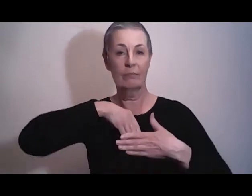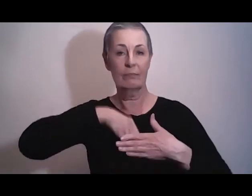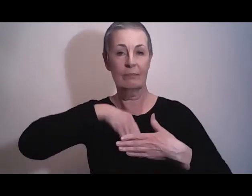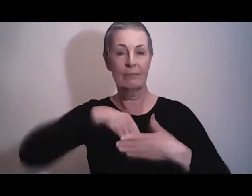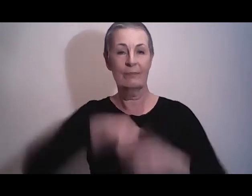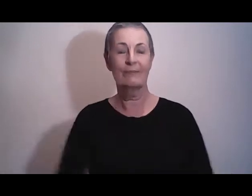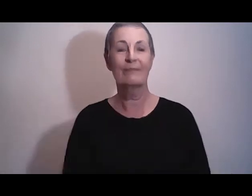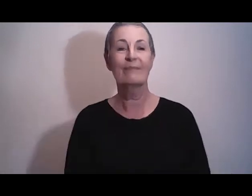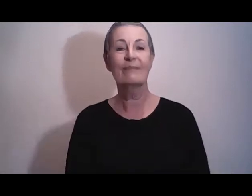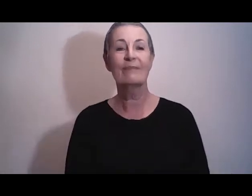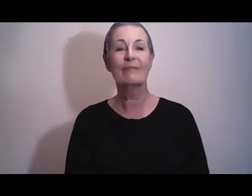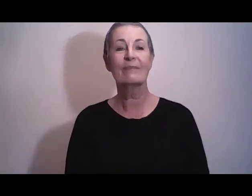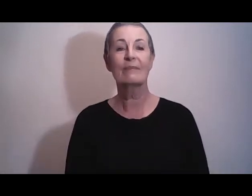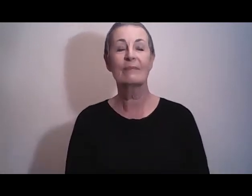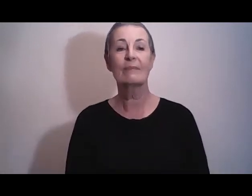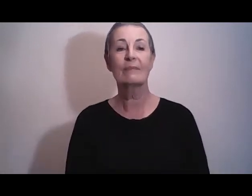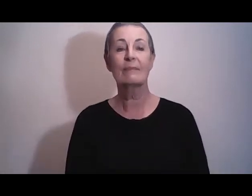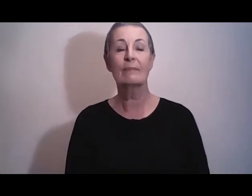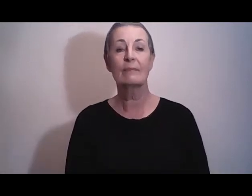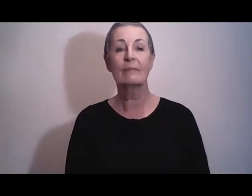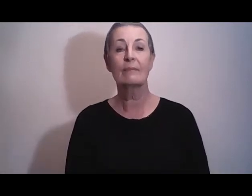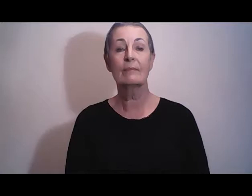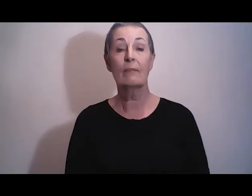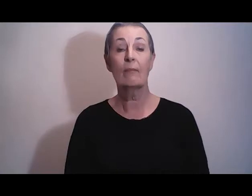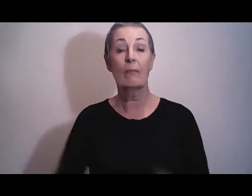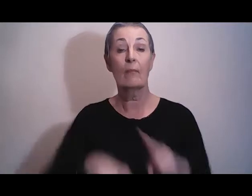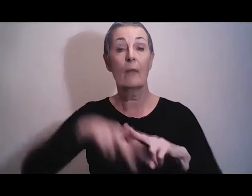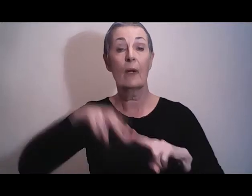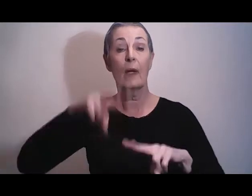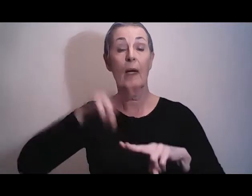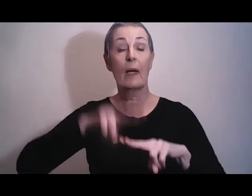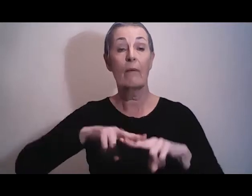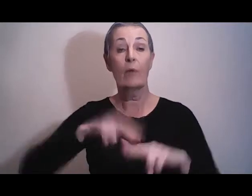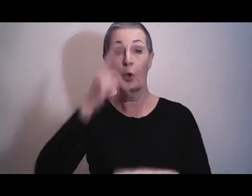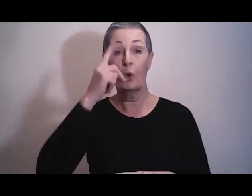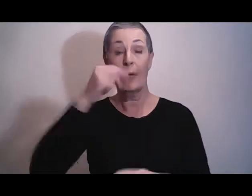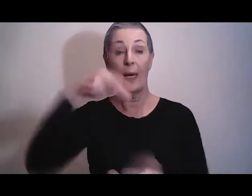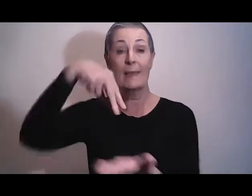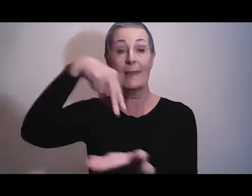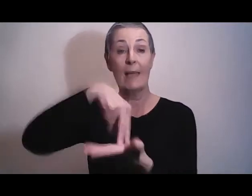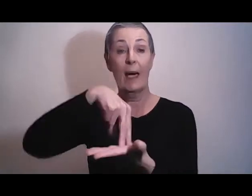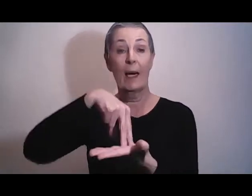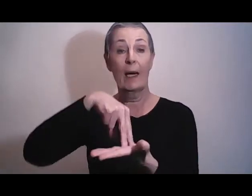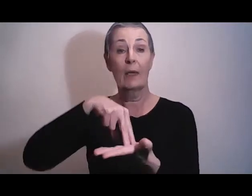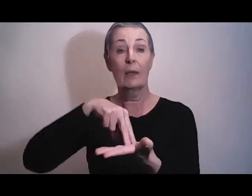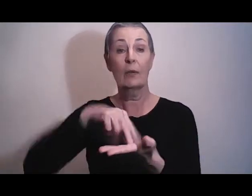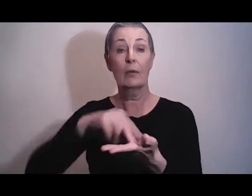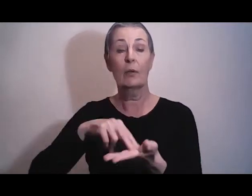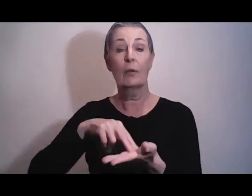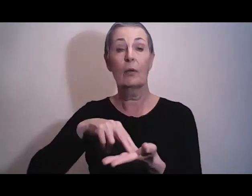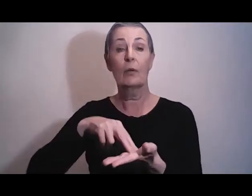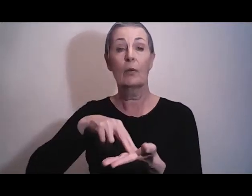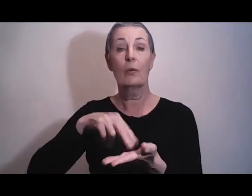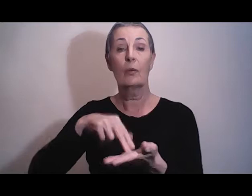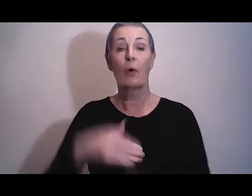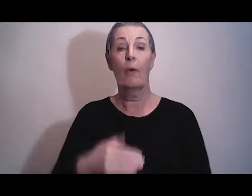And this is for the standing people. It's swaying from front leg, lifting the heel